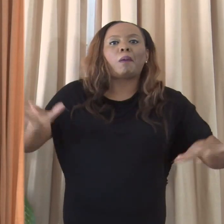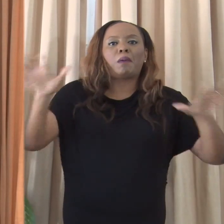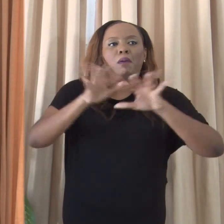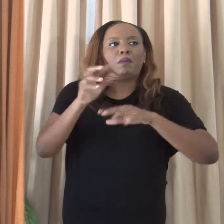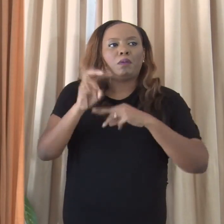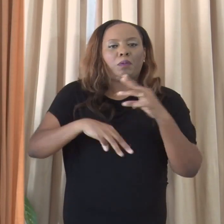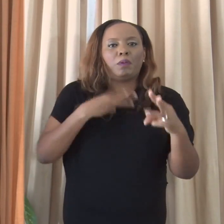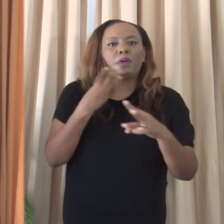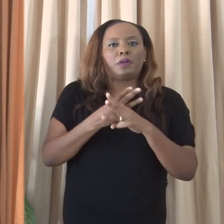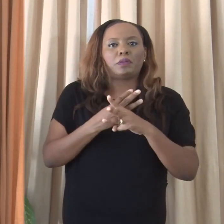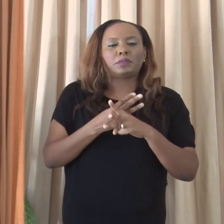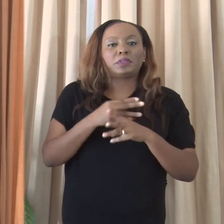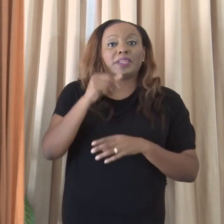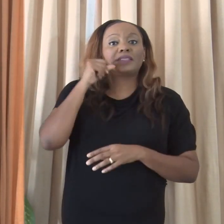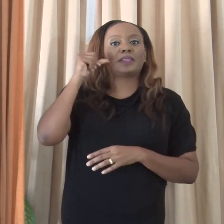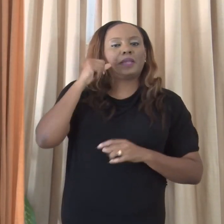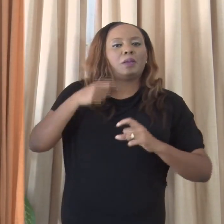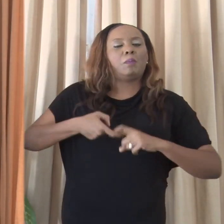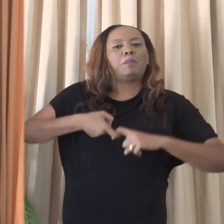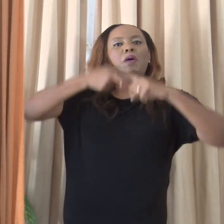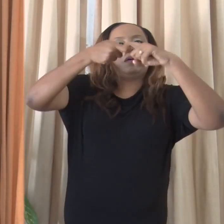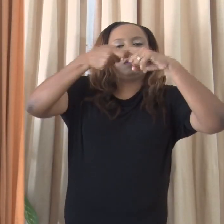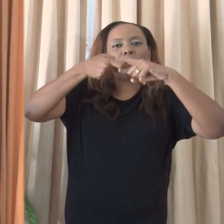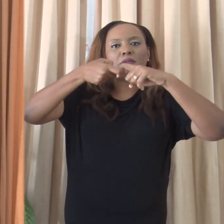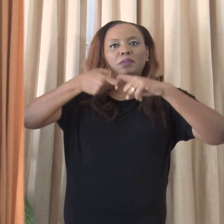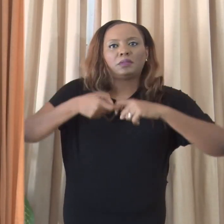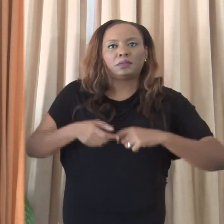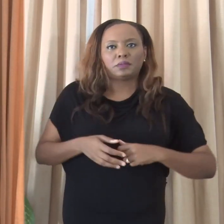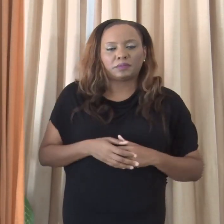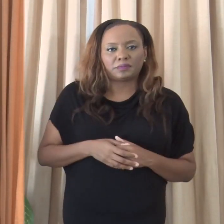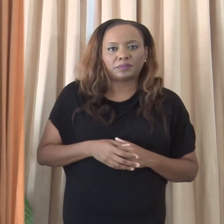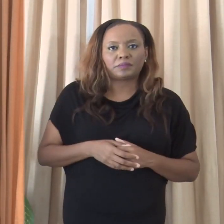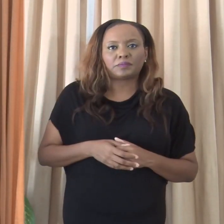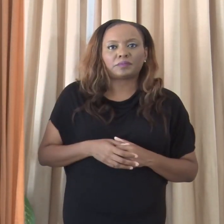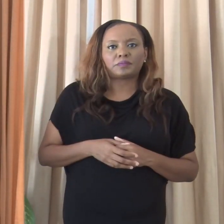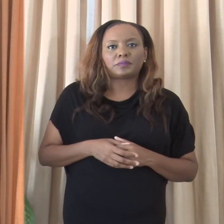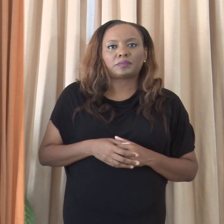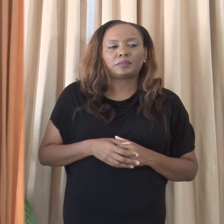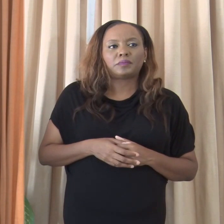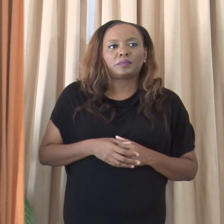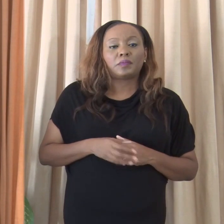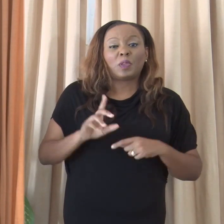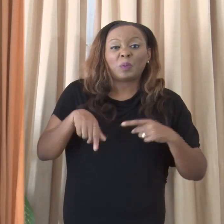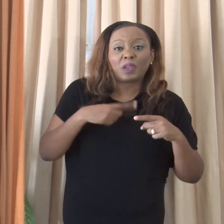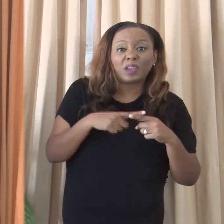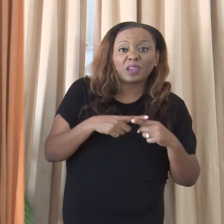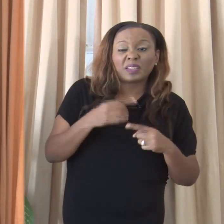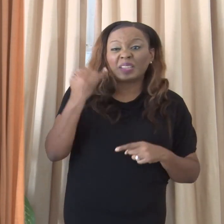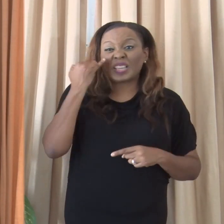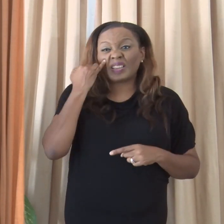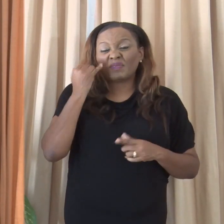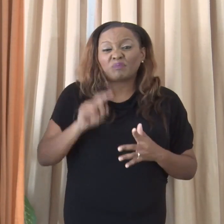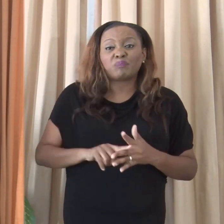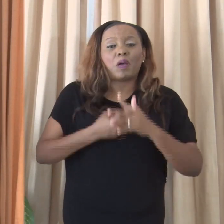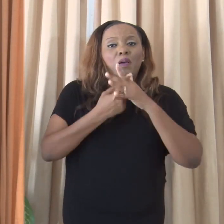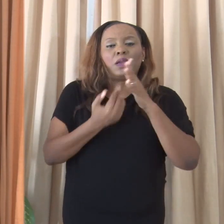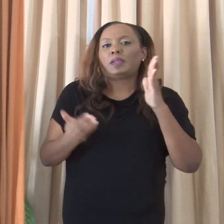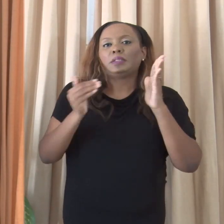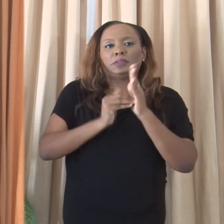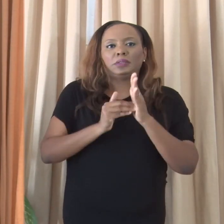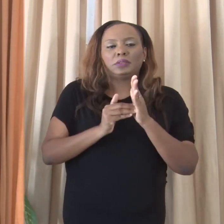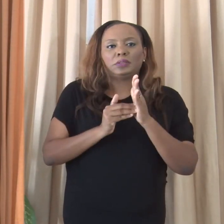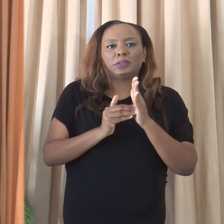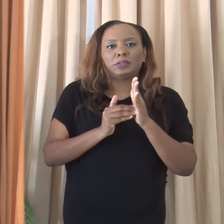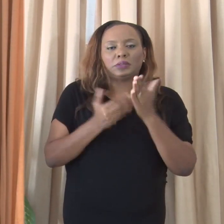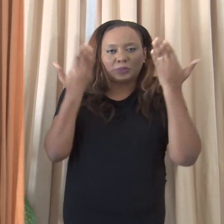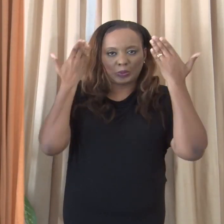yesterday, and that the issue of when or if they recommence is something that